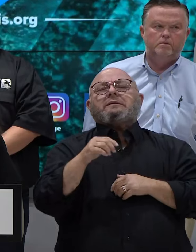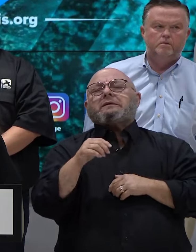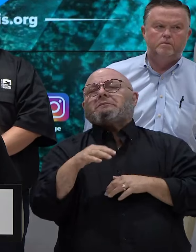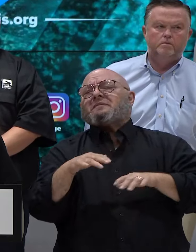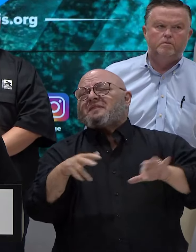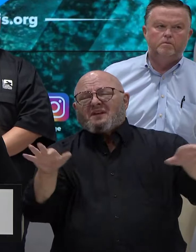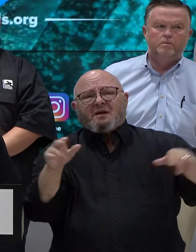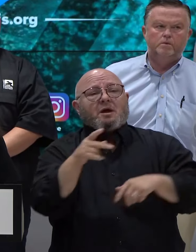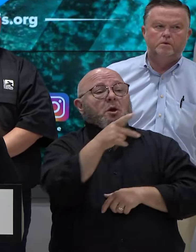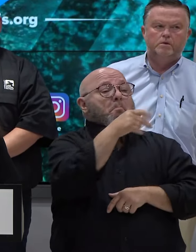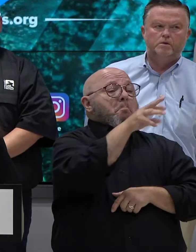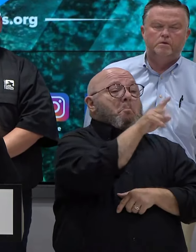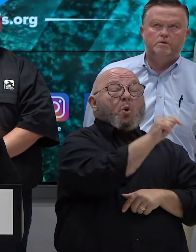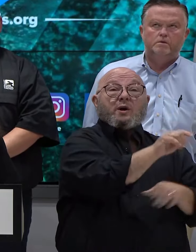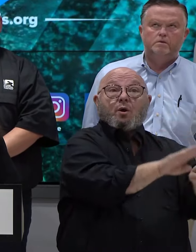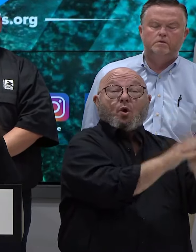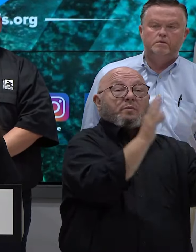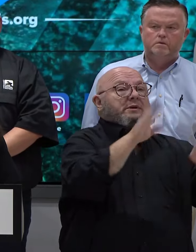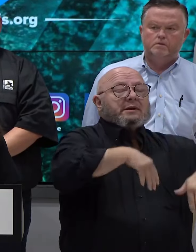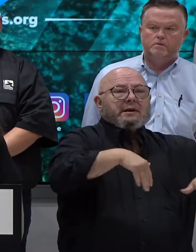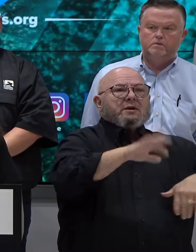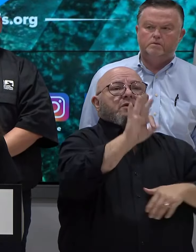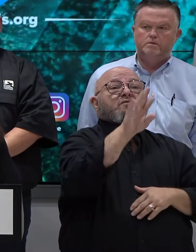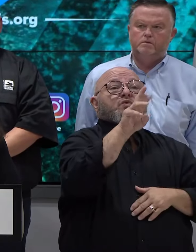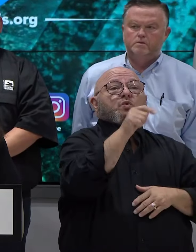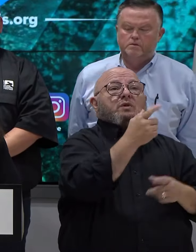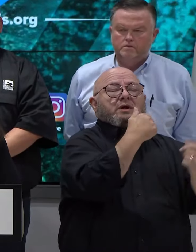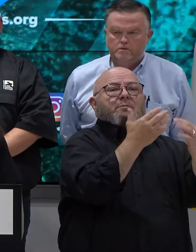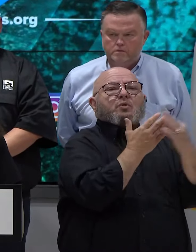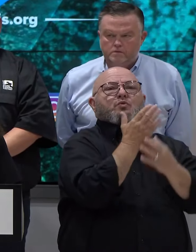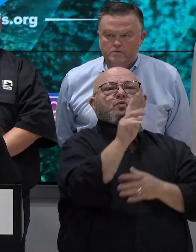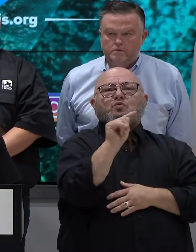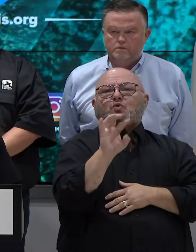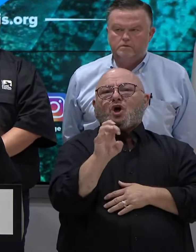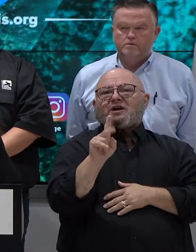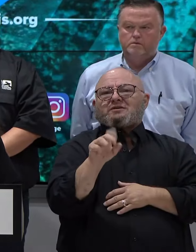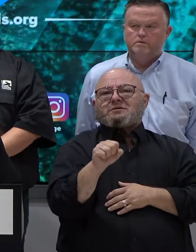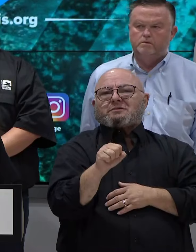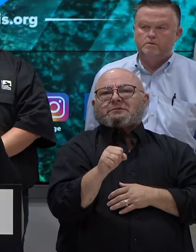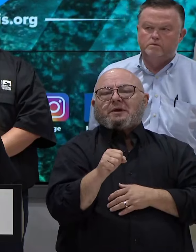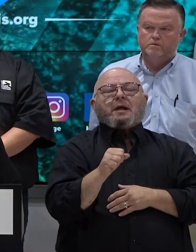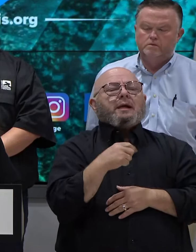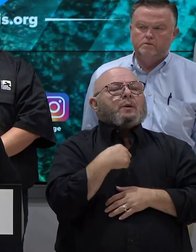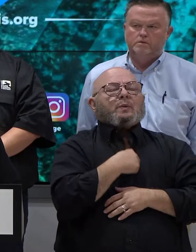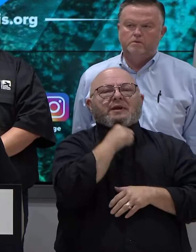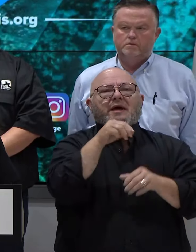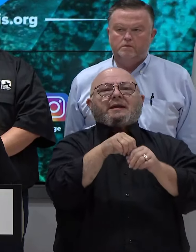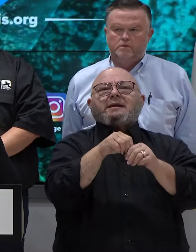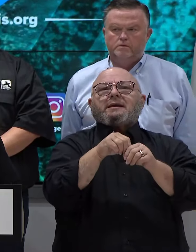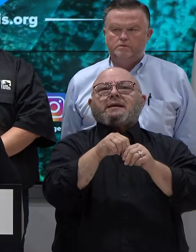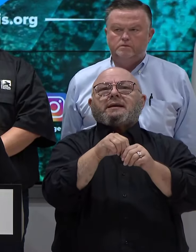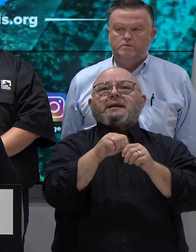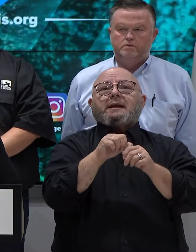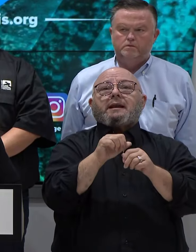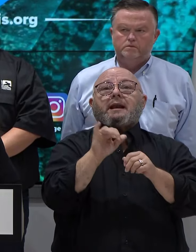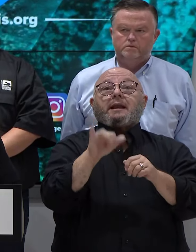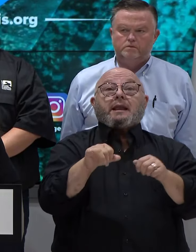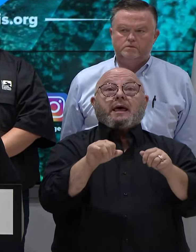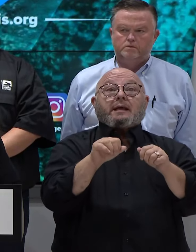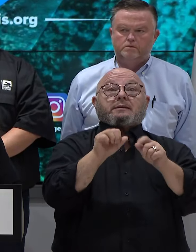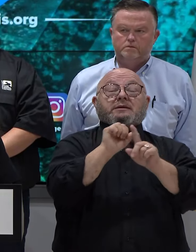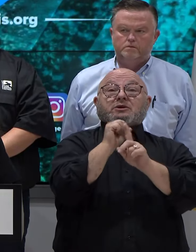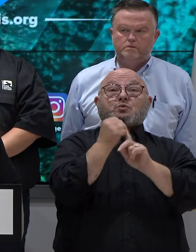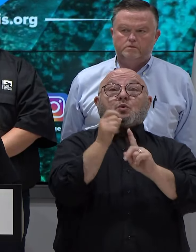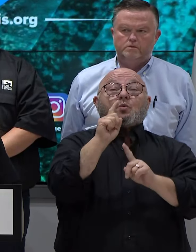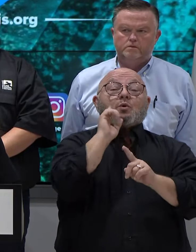yet, but for example, with the fuel, they're getting it through trucks. We're not in a situation where we are going to run out